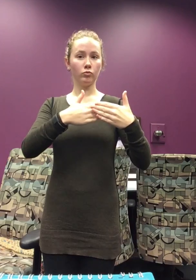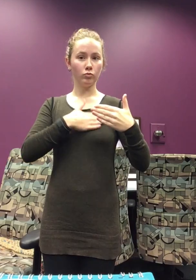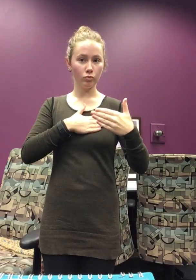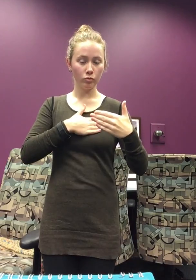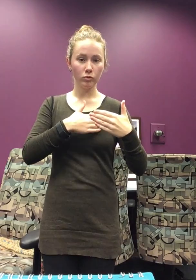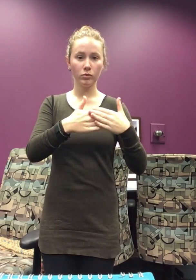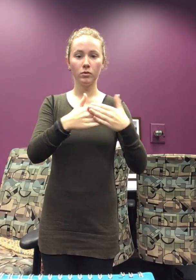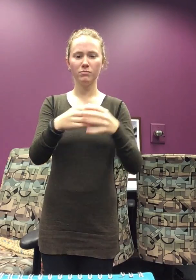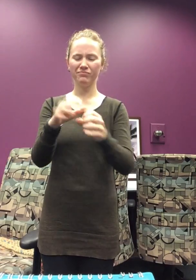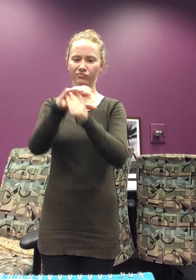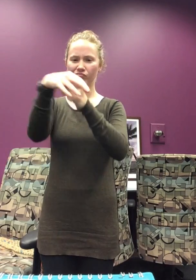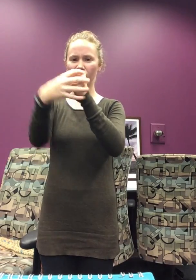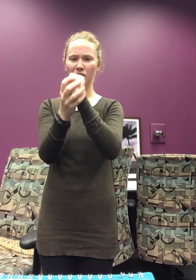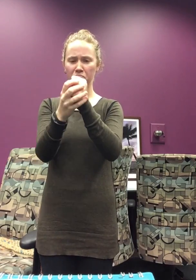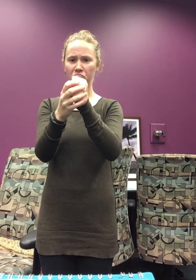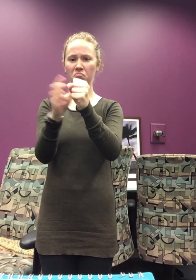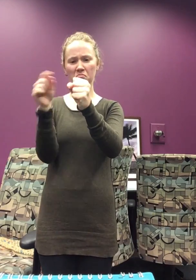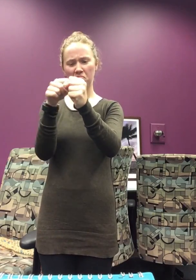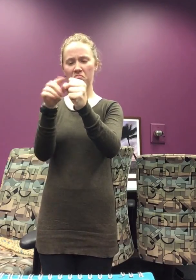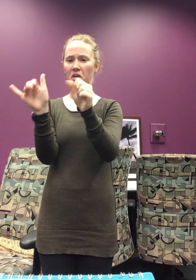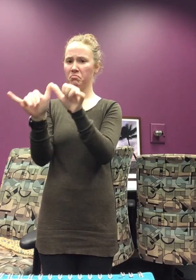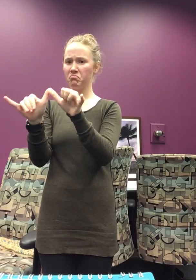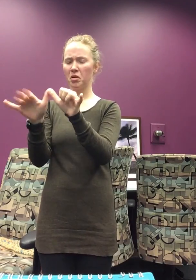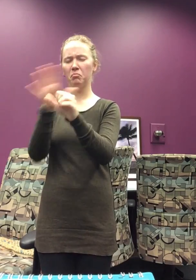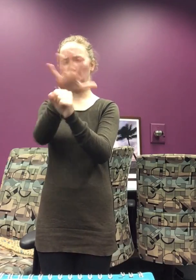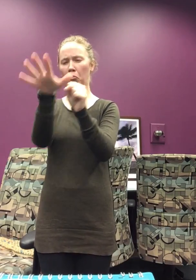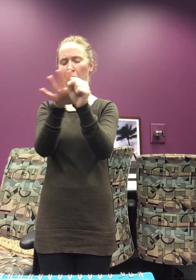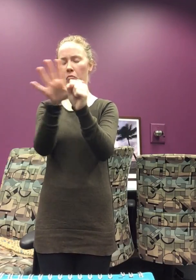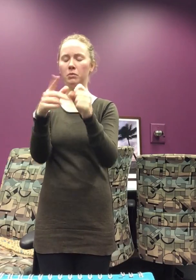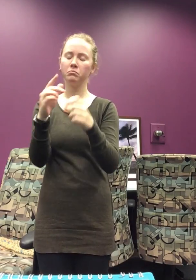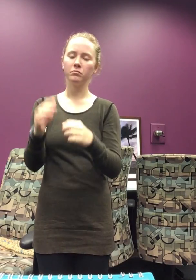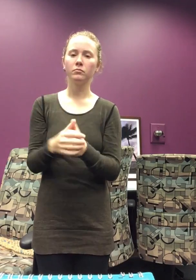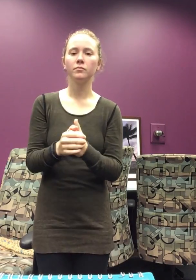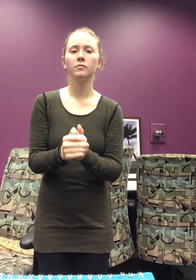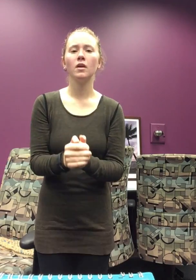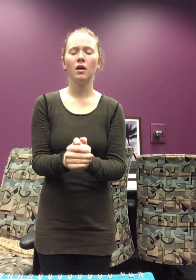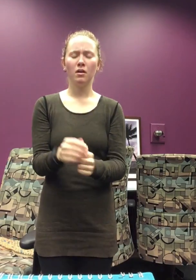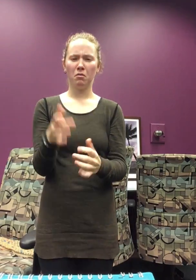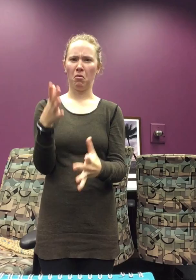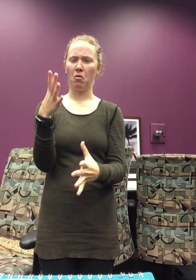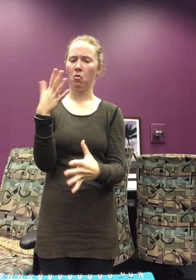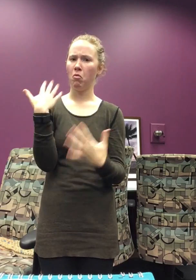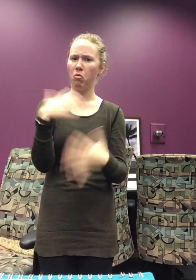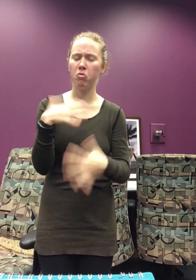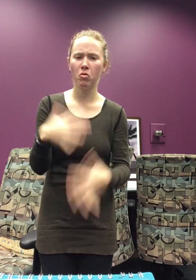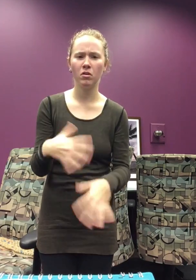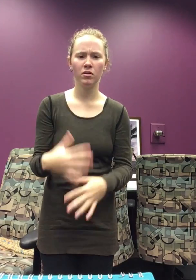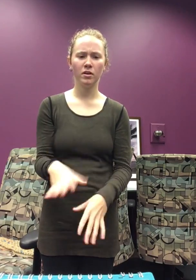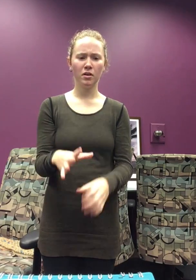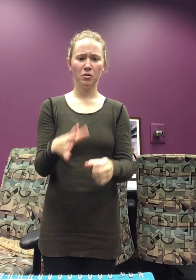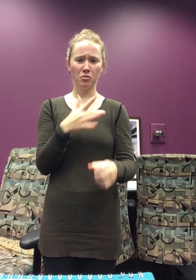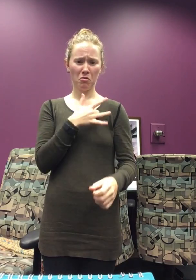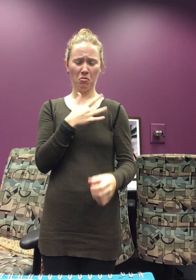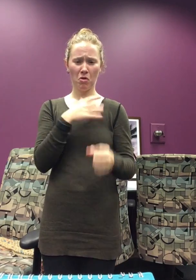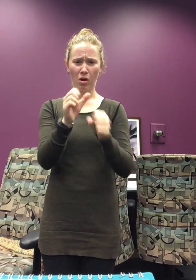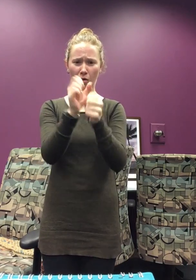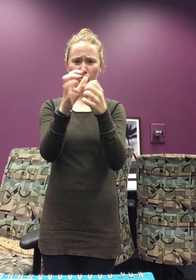of your fist. That's amazing to think that your heart, that small, can